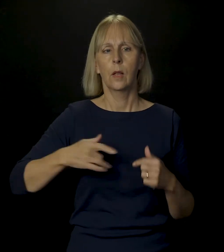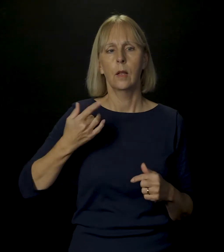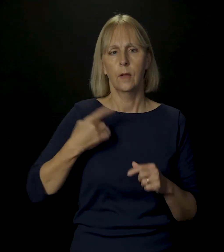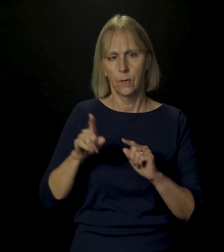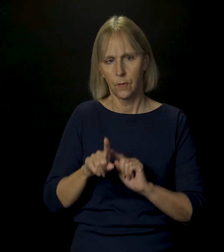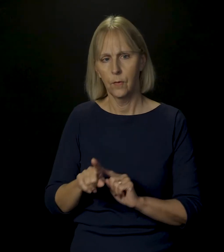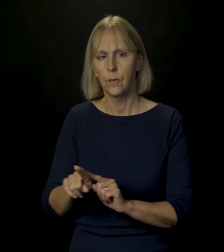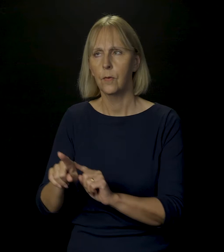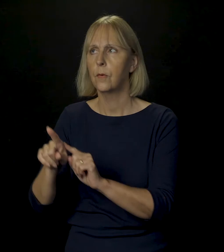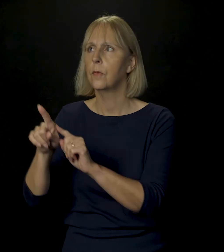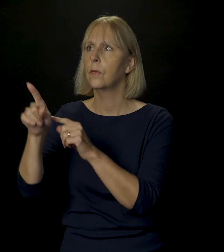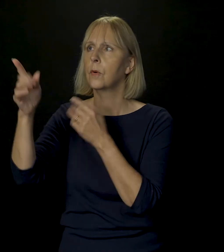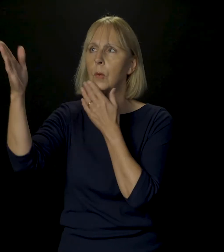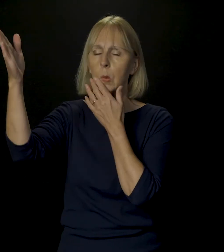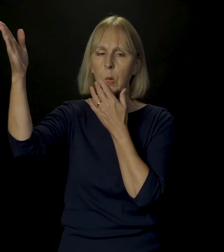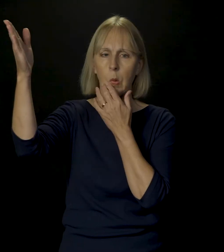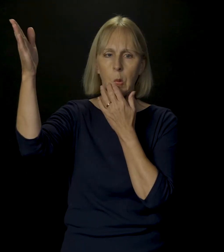We Live For You